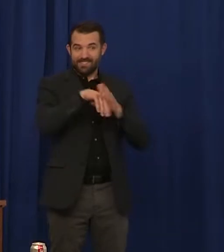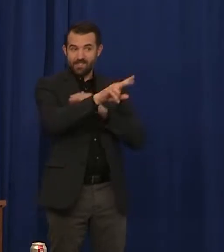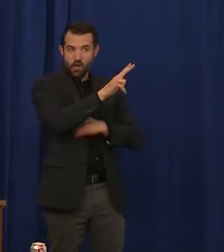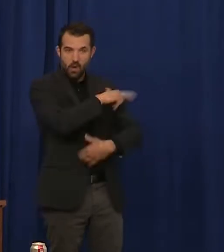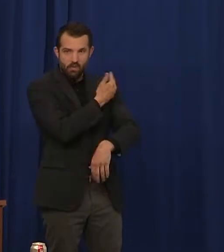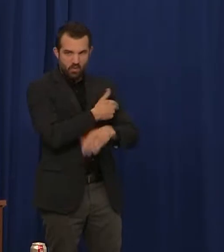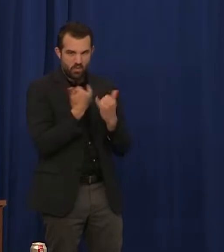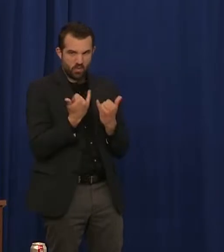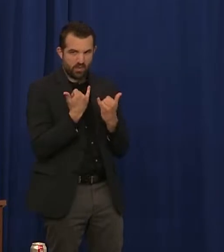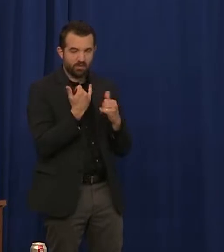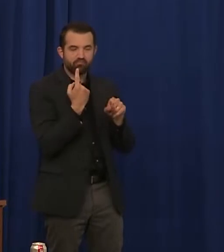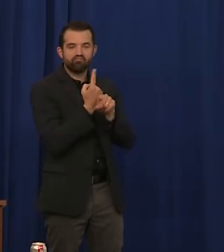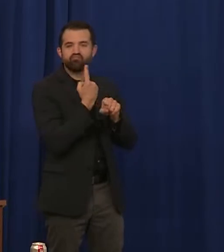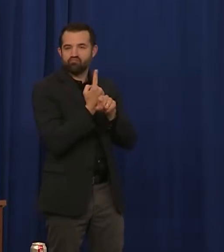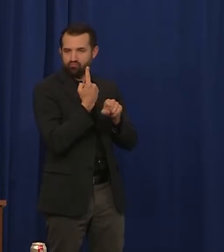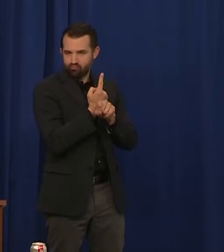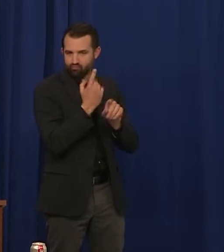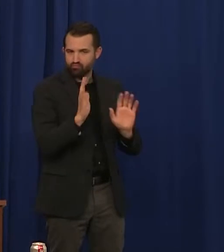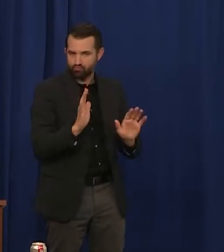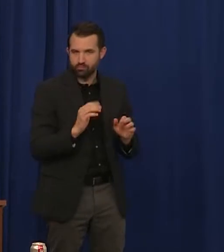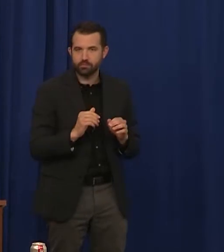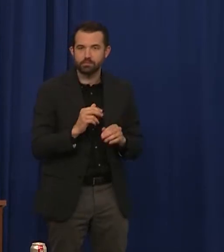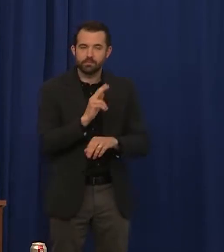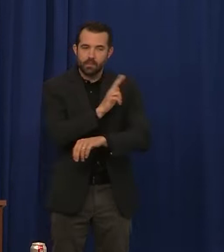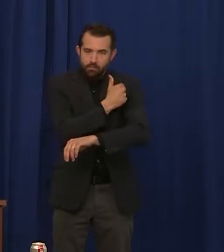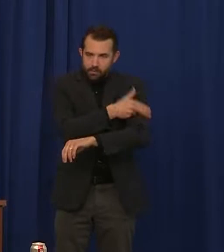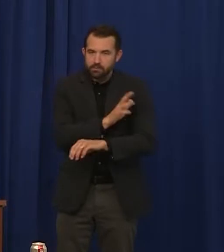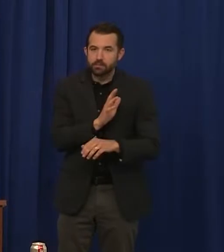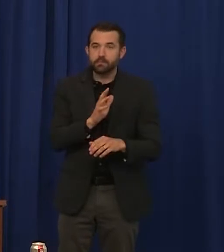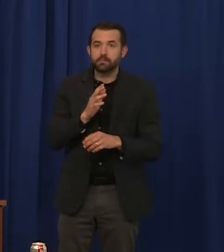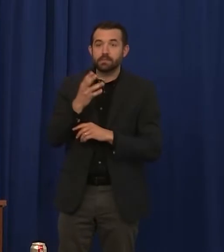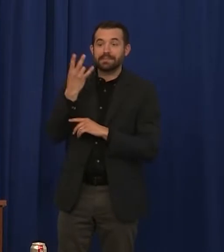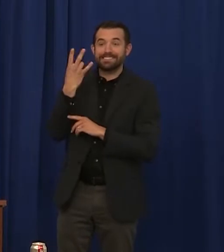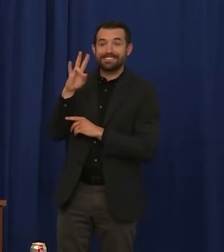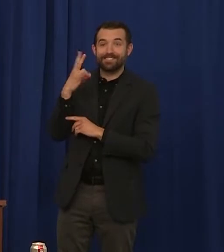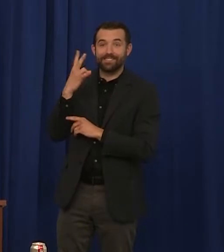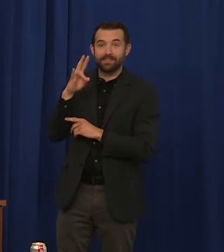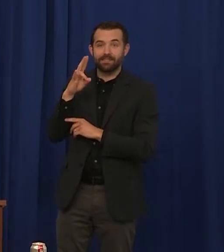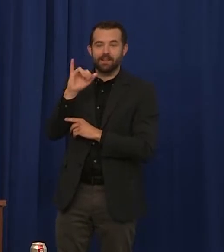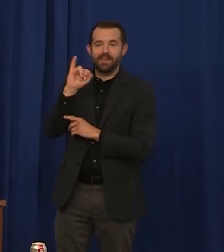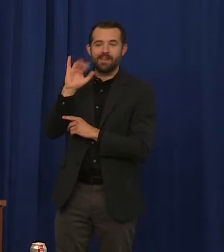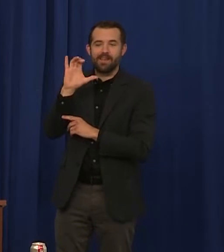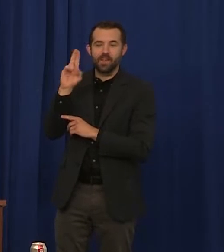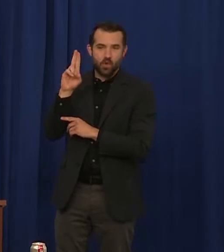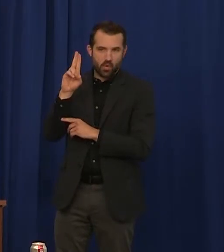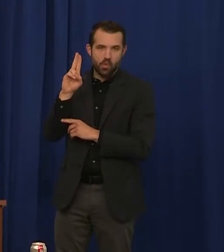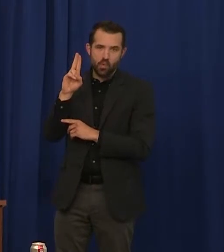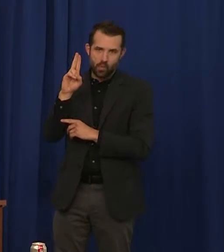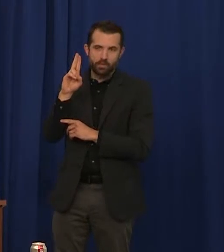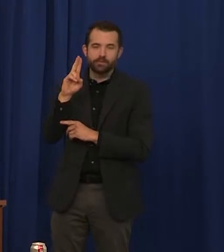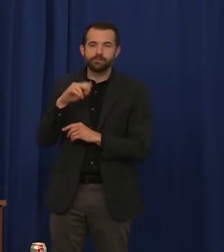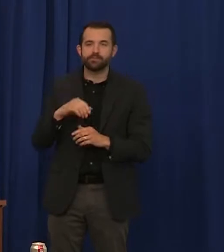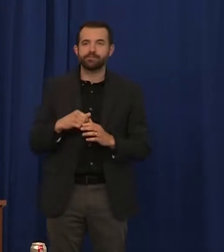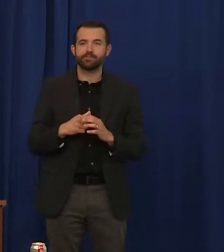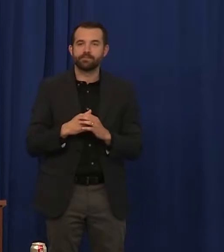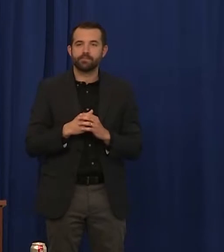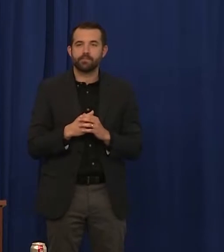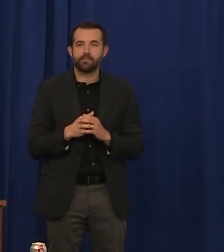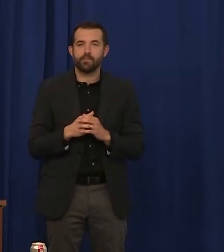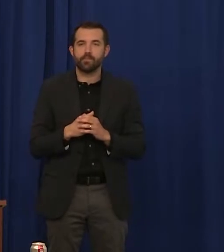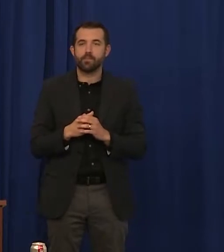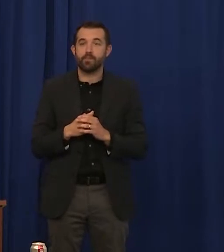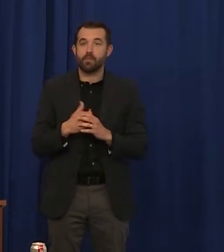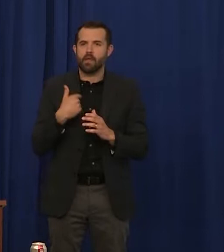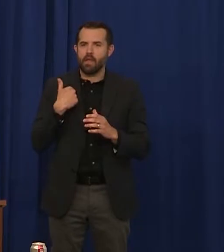regular patient beds with COVID-19 and 17 individuals who are in intensive care units with